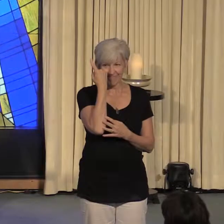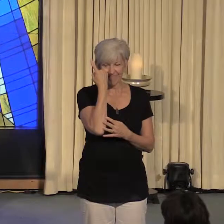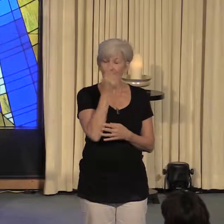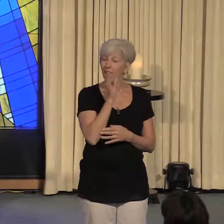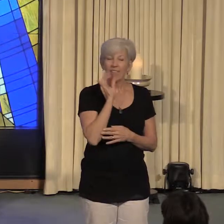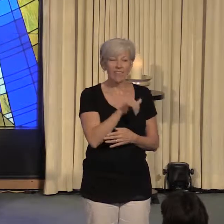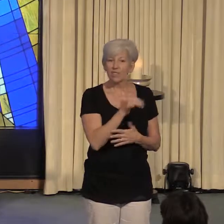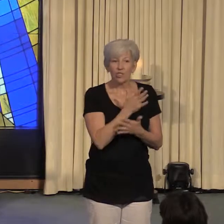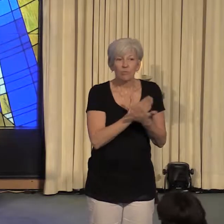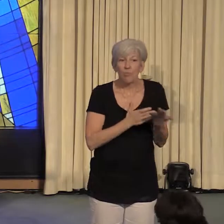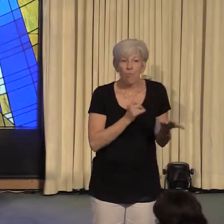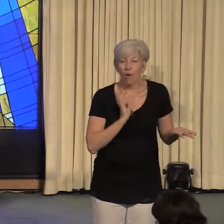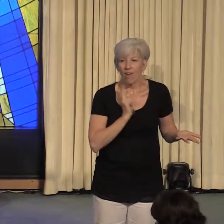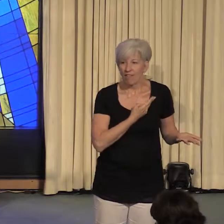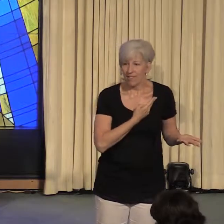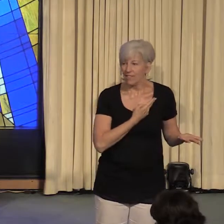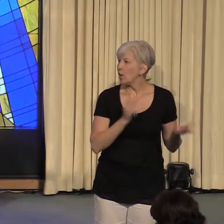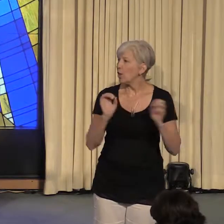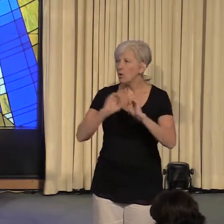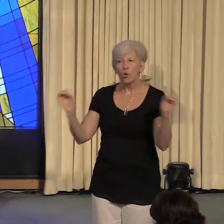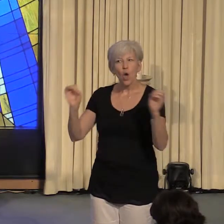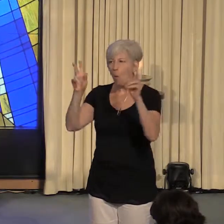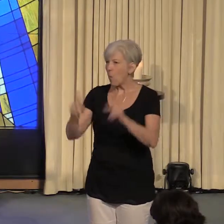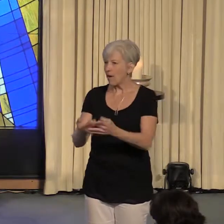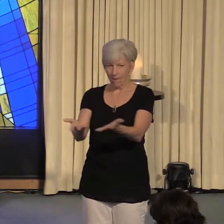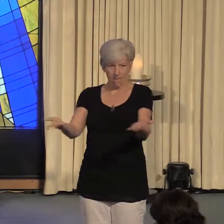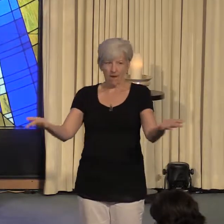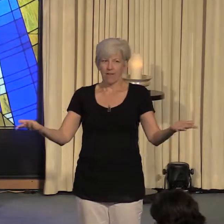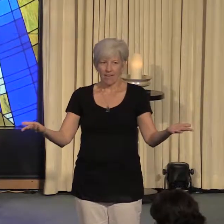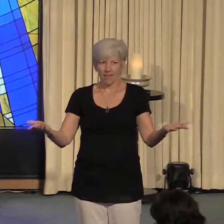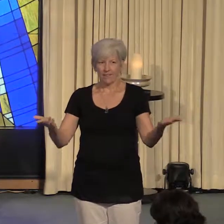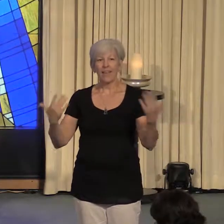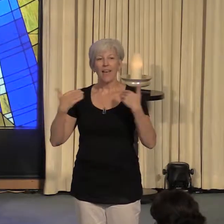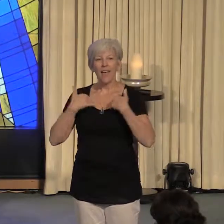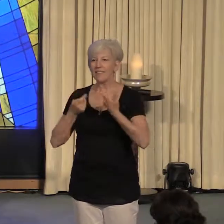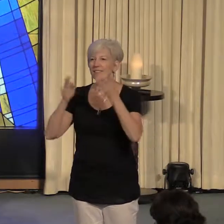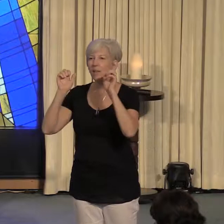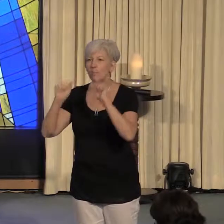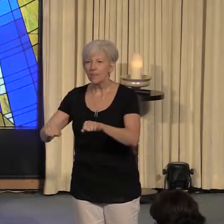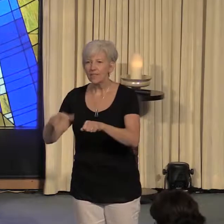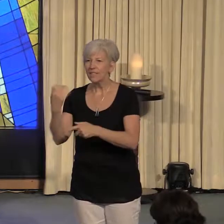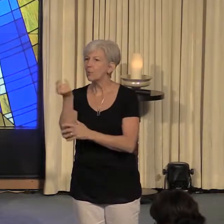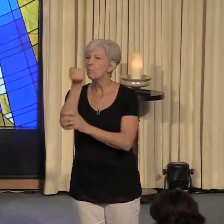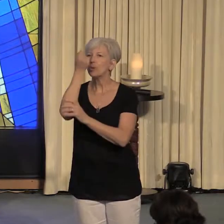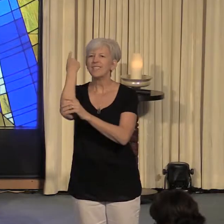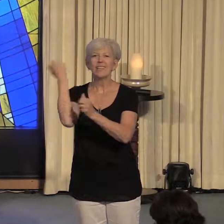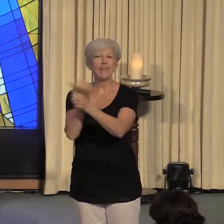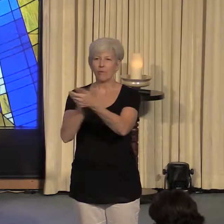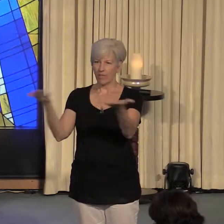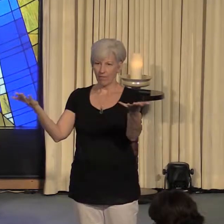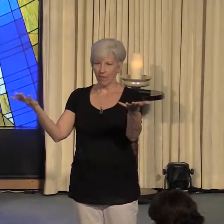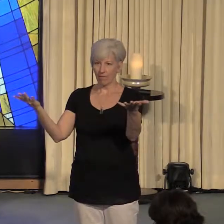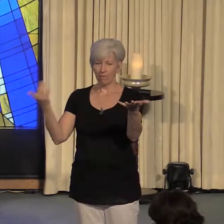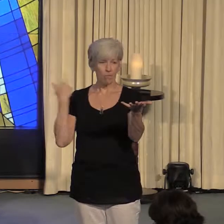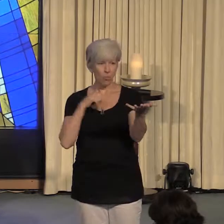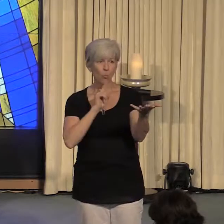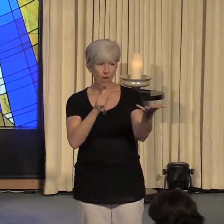No one among us has the ability to perceive everything. We are extremely